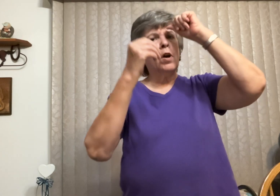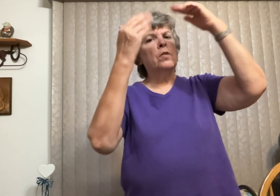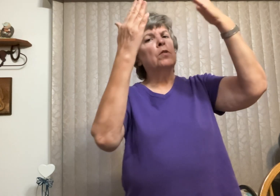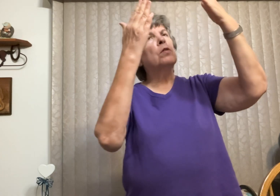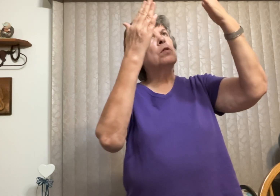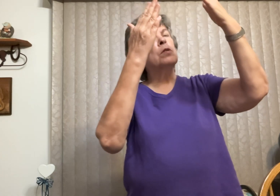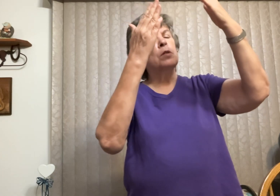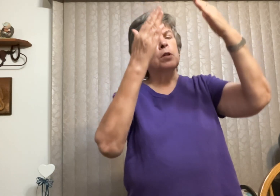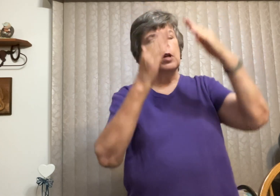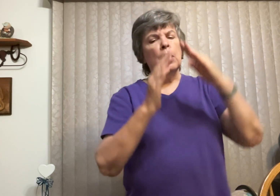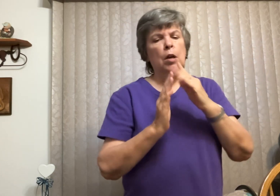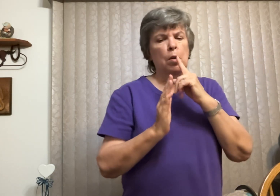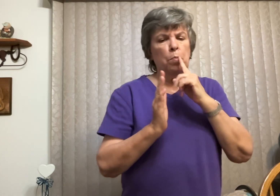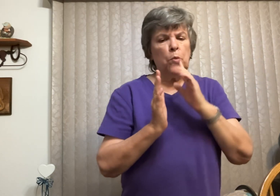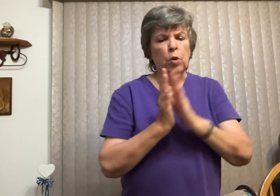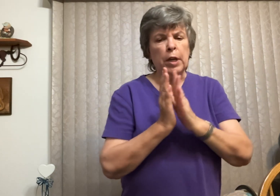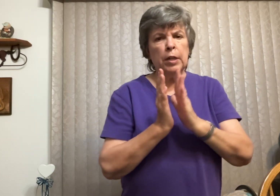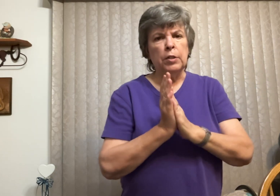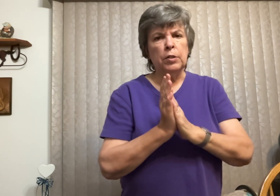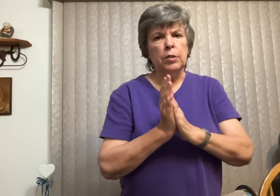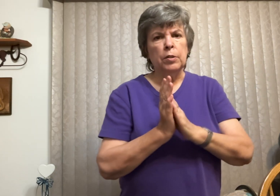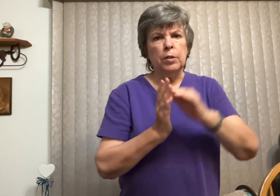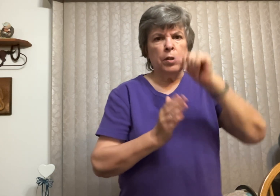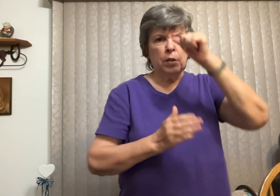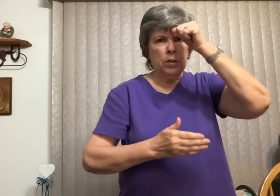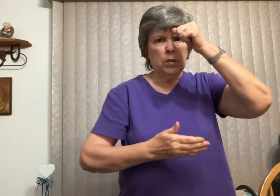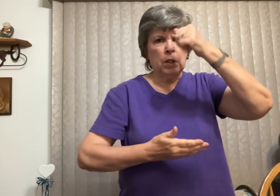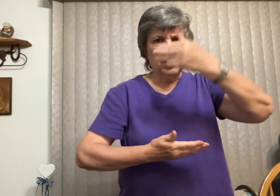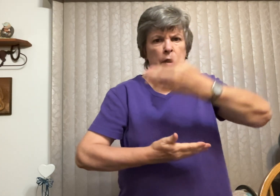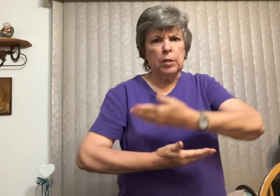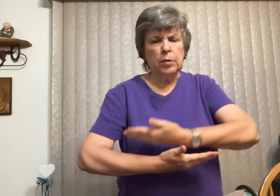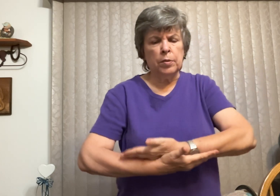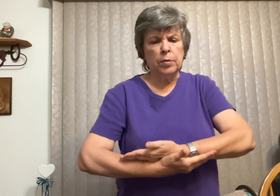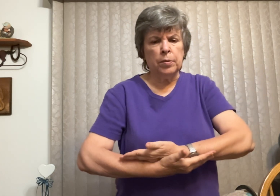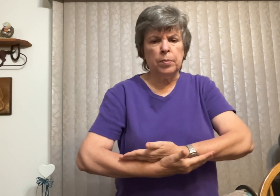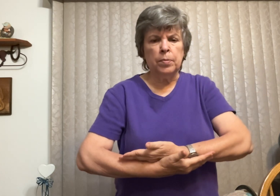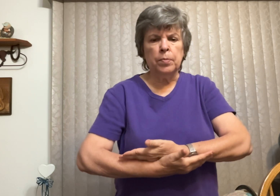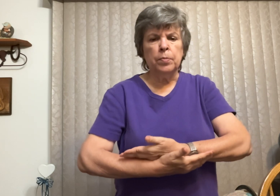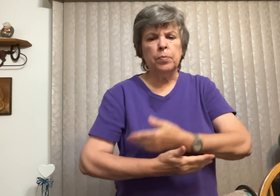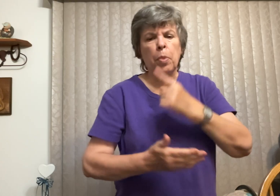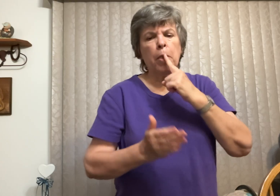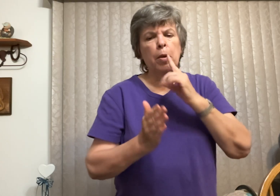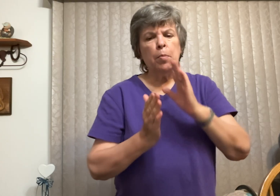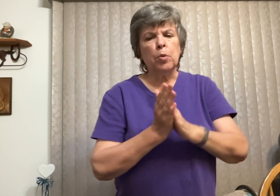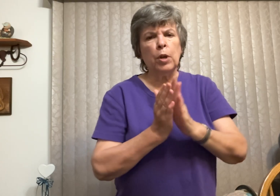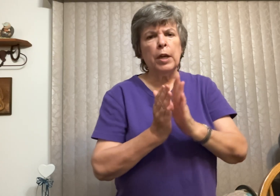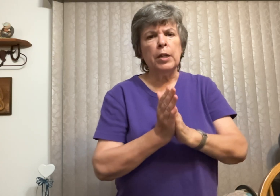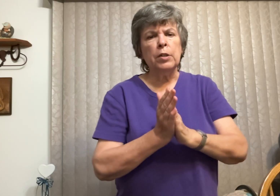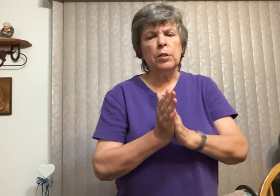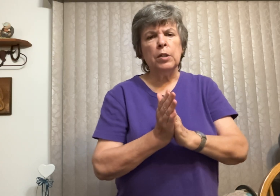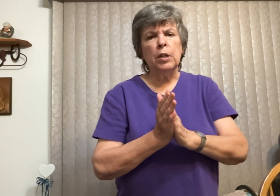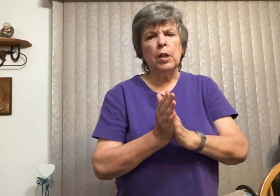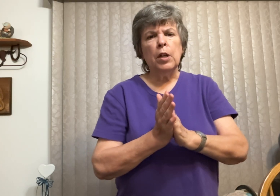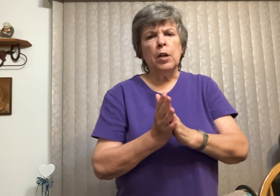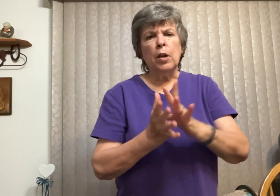Father, praise the Son, praise